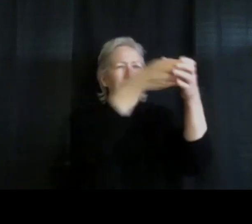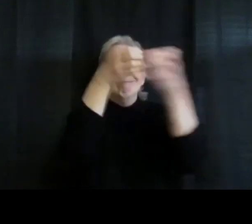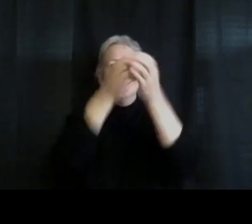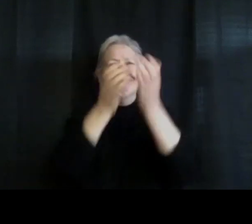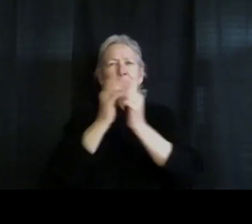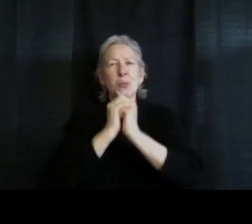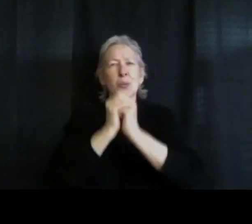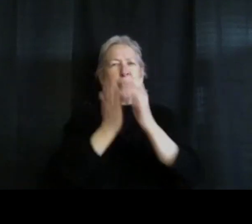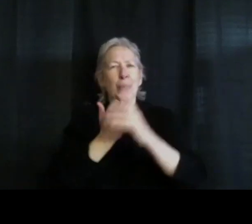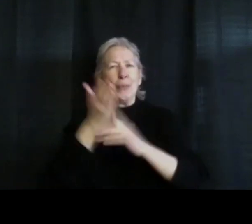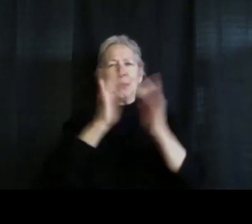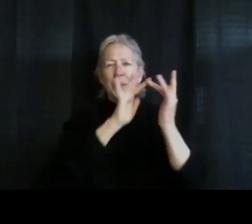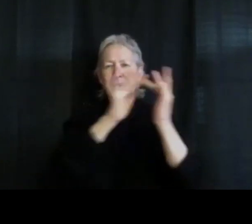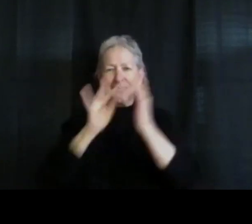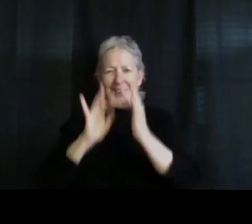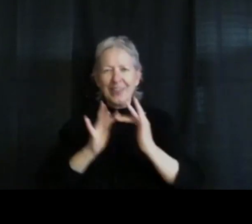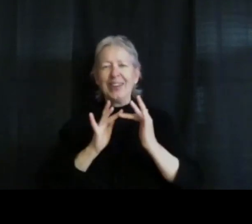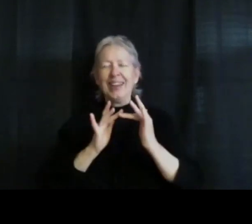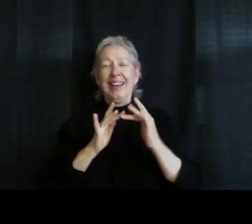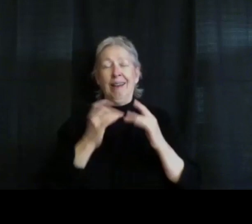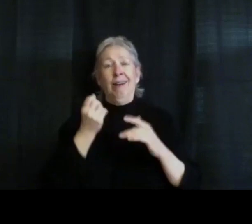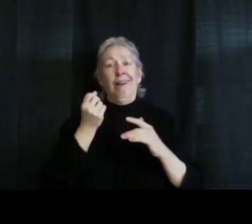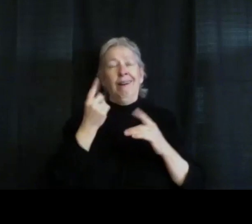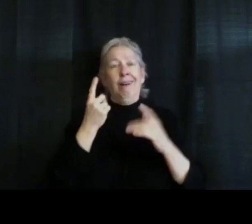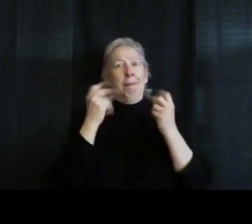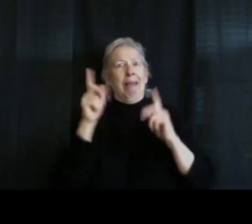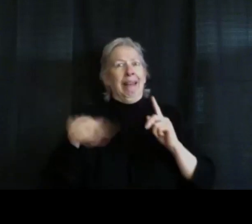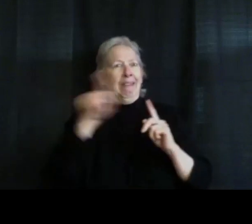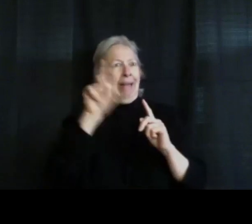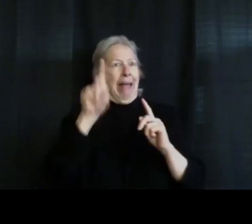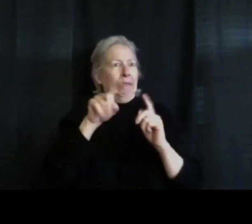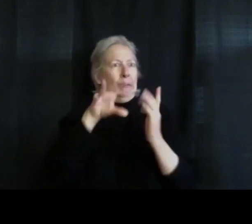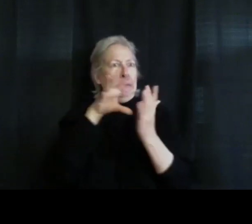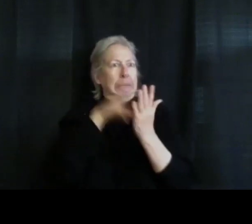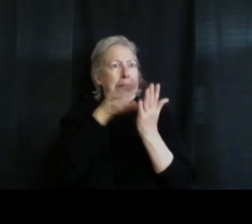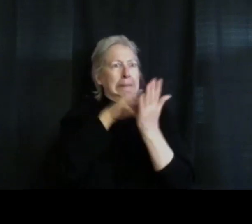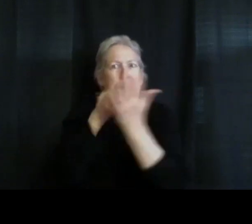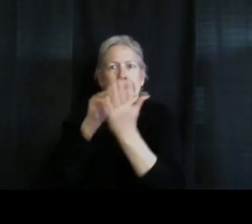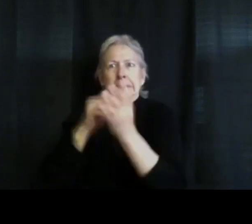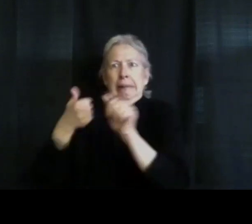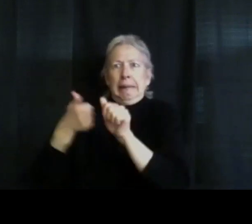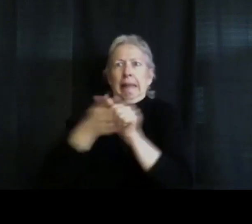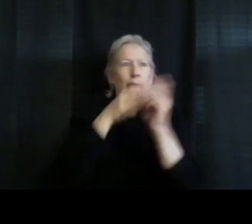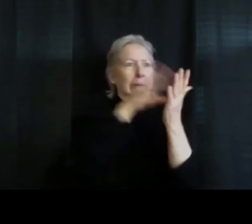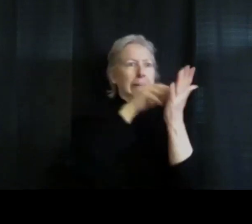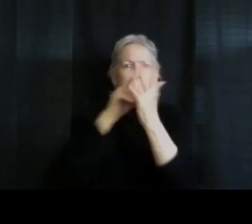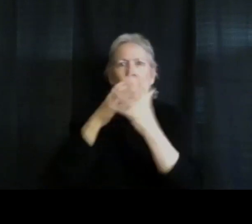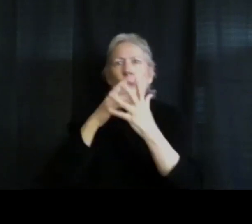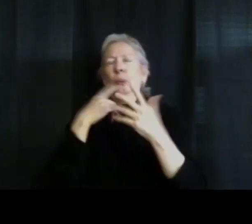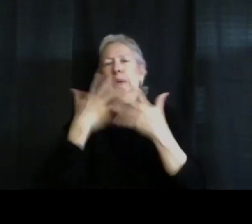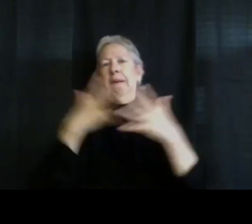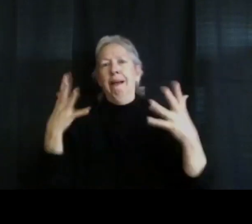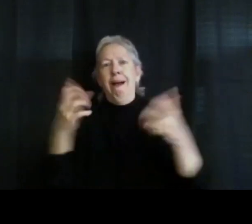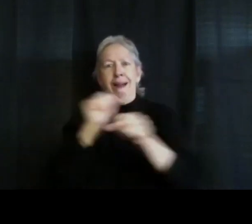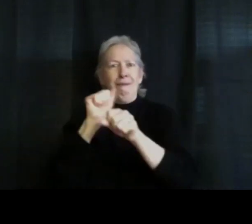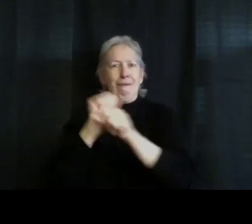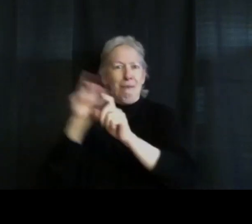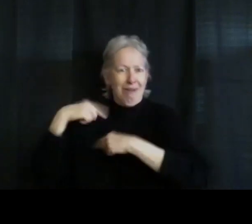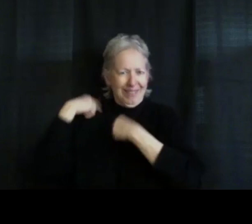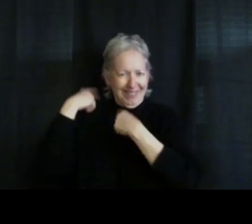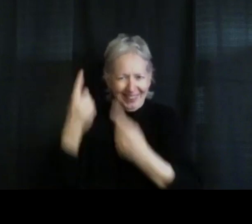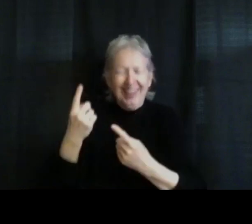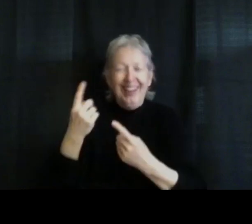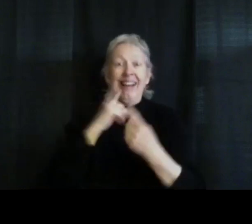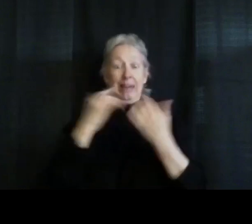This was a steep learning curve for many and a whole lot of work for most. And after preparing